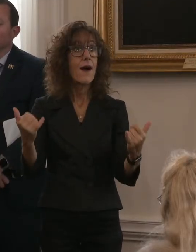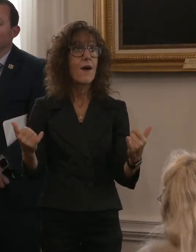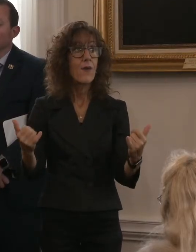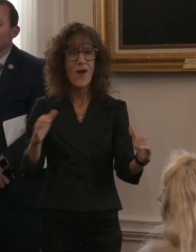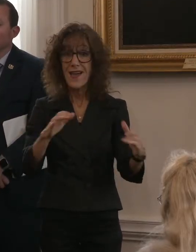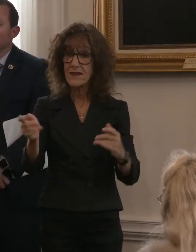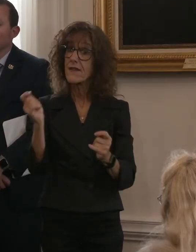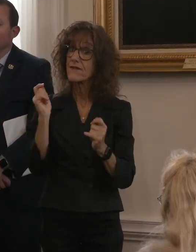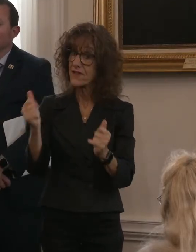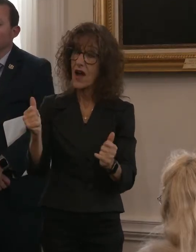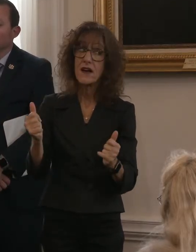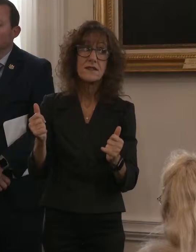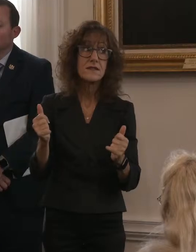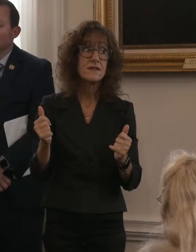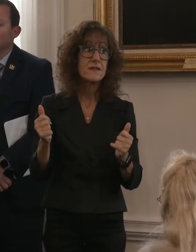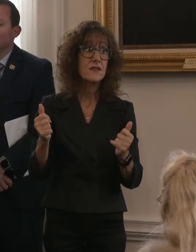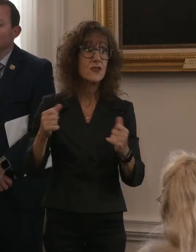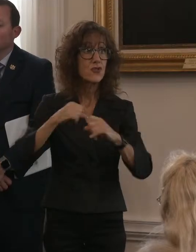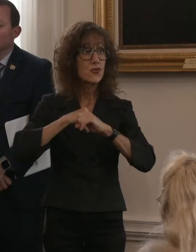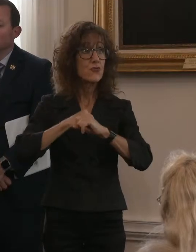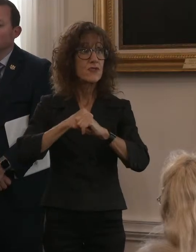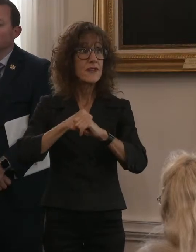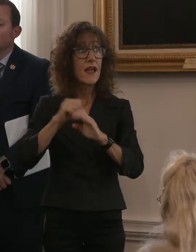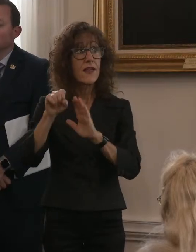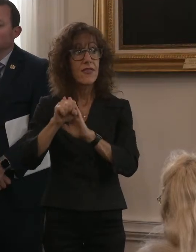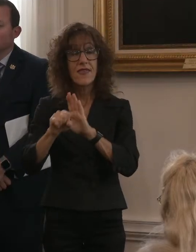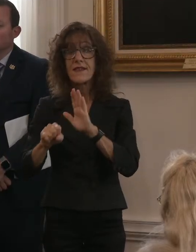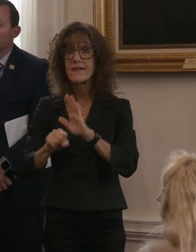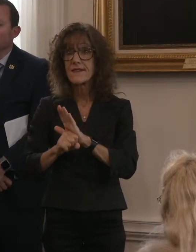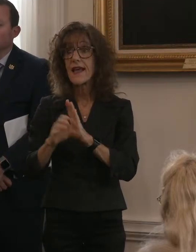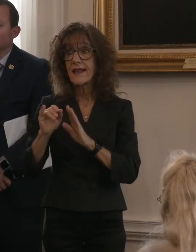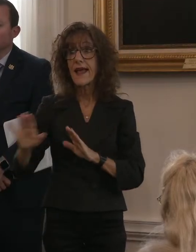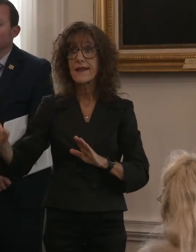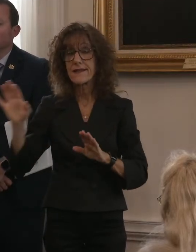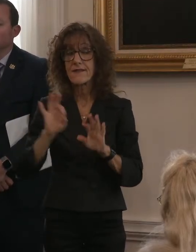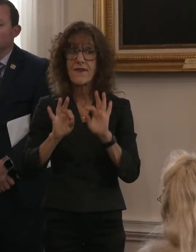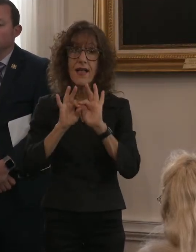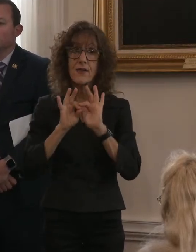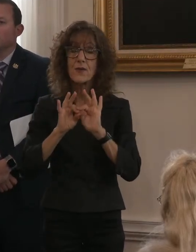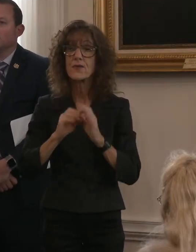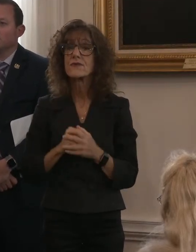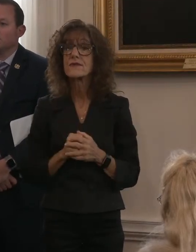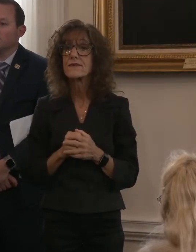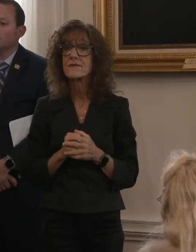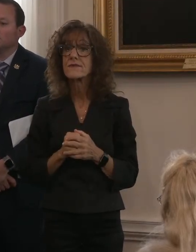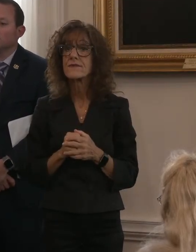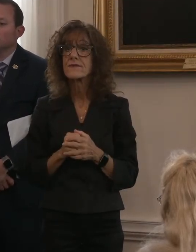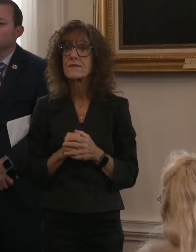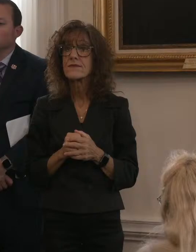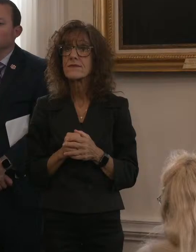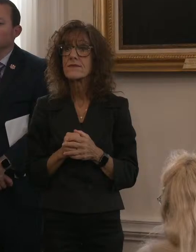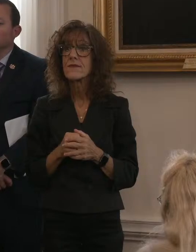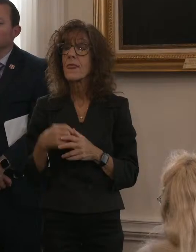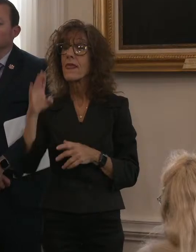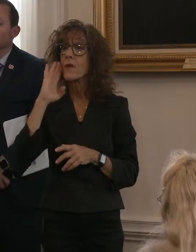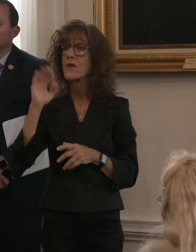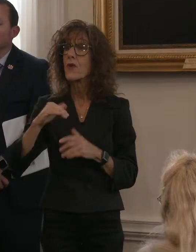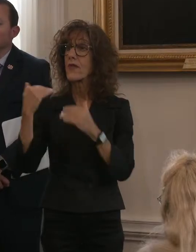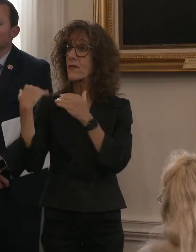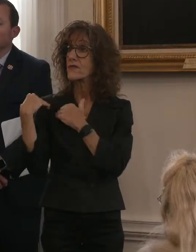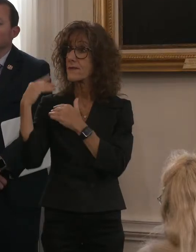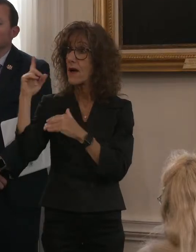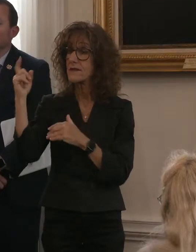act fast to protect the state and its values. We know that